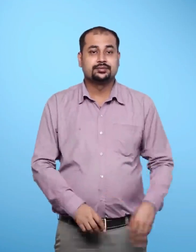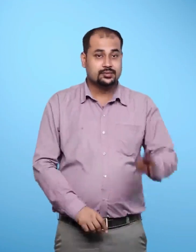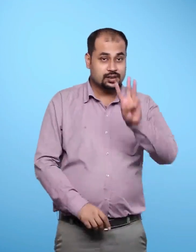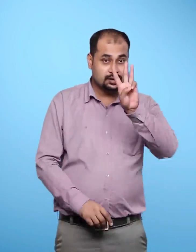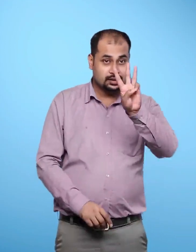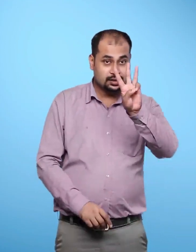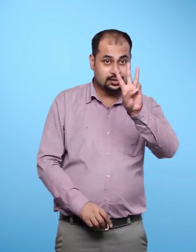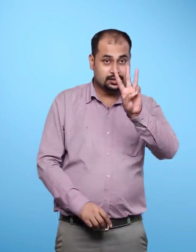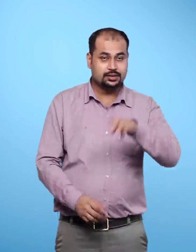3.